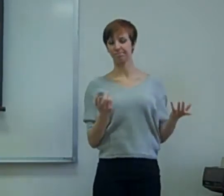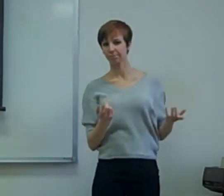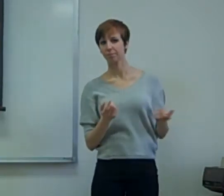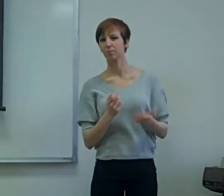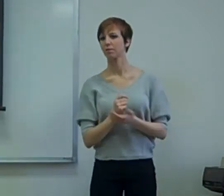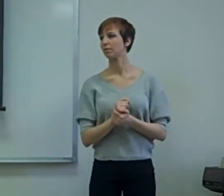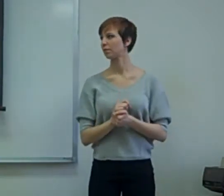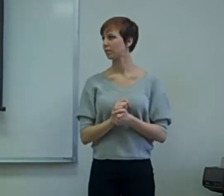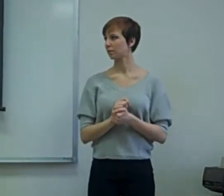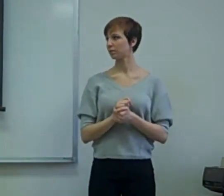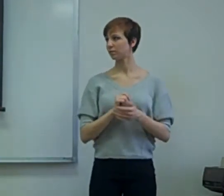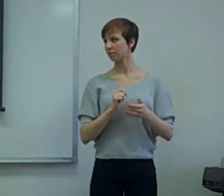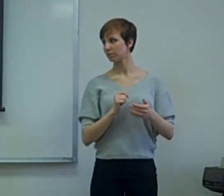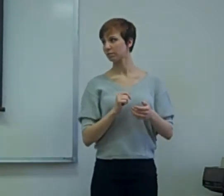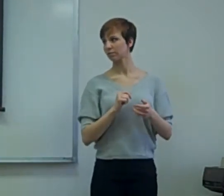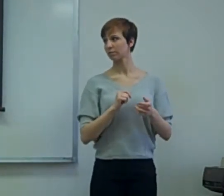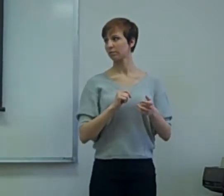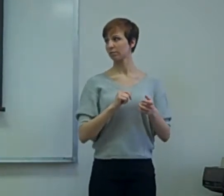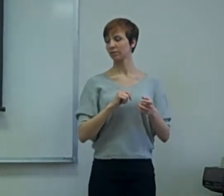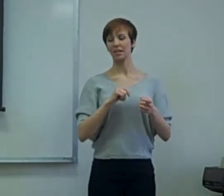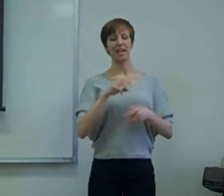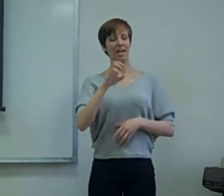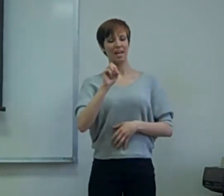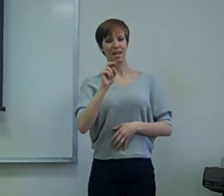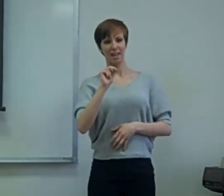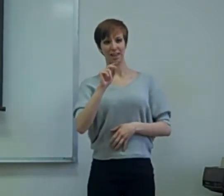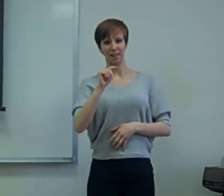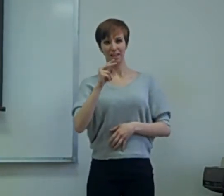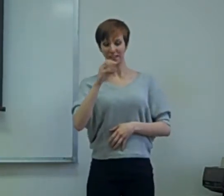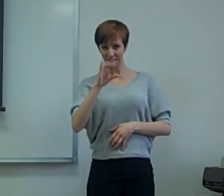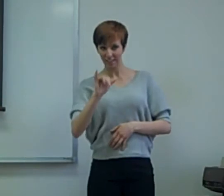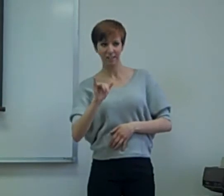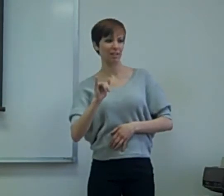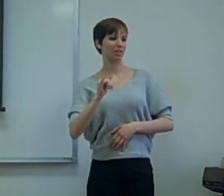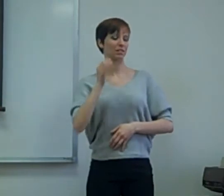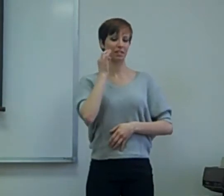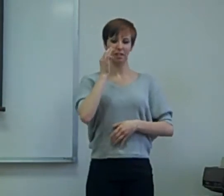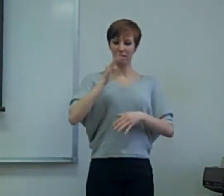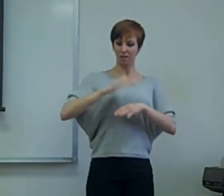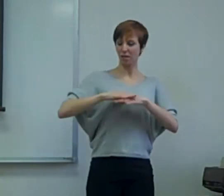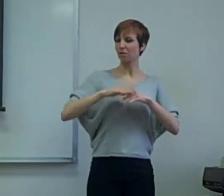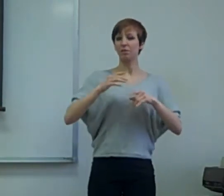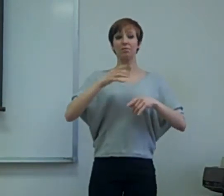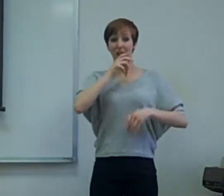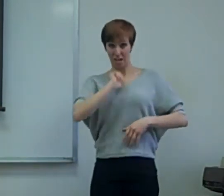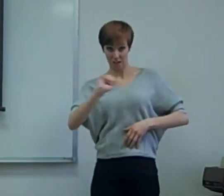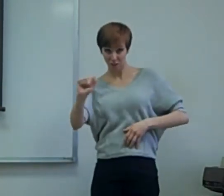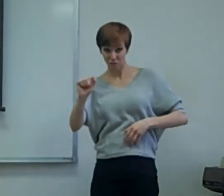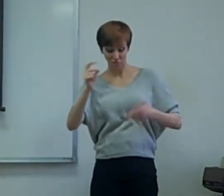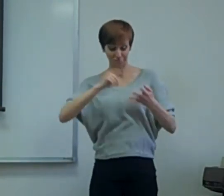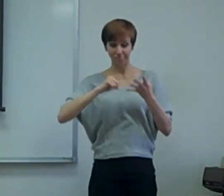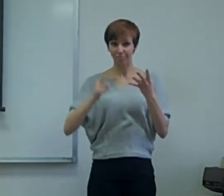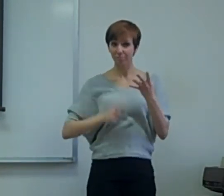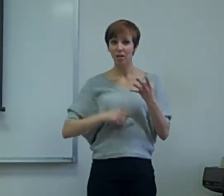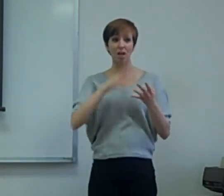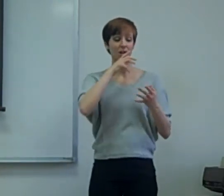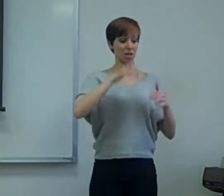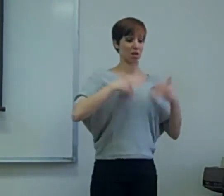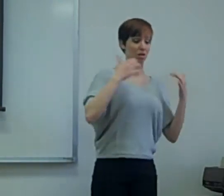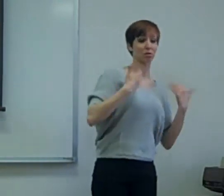different cultural kinds of things are happening. Age, you know, younger people, older people, what do you tell